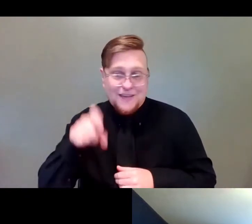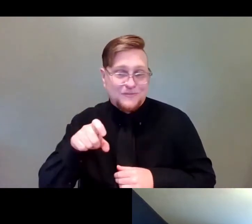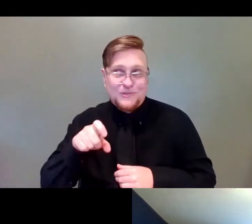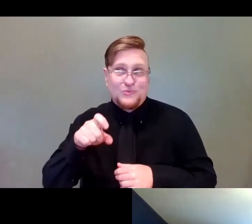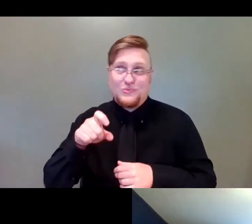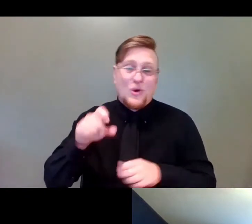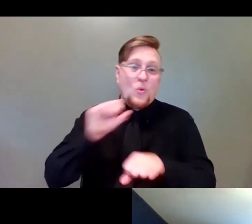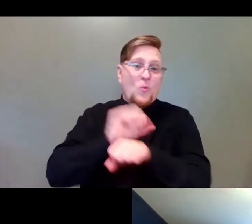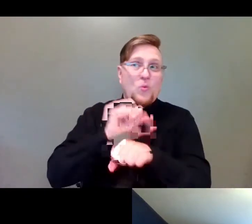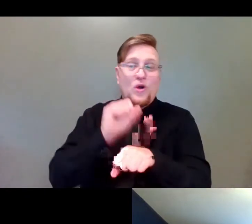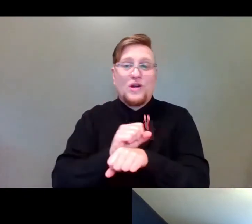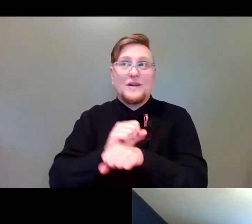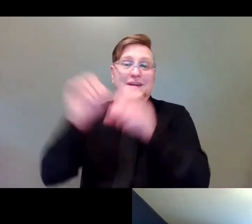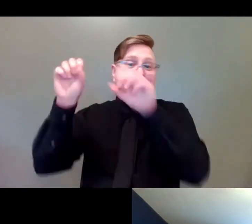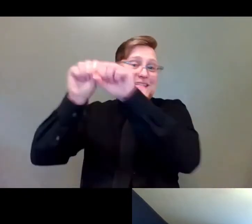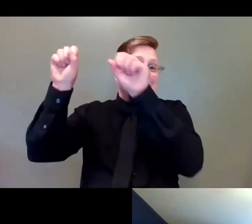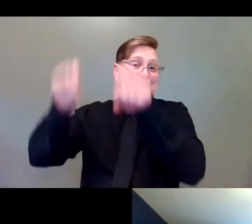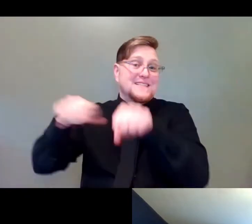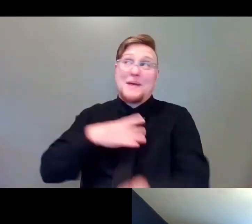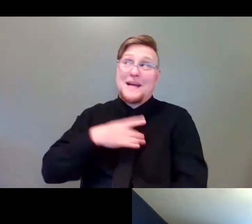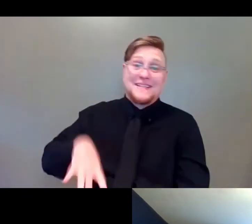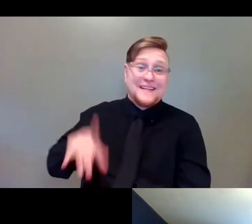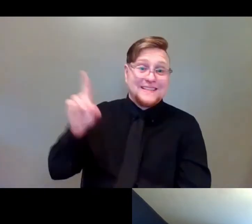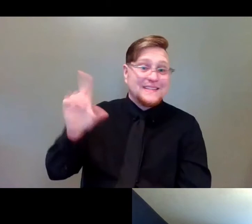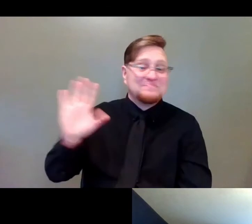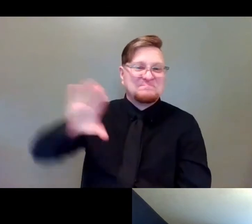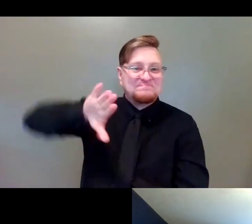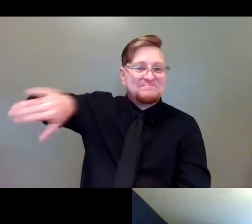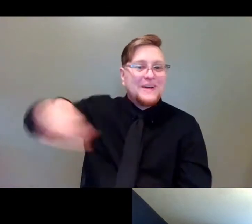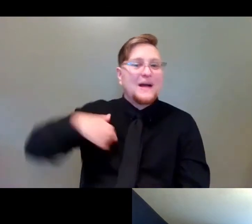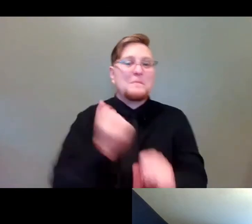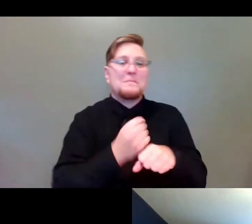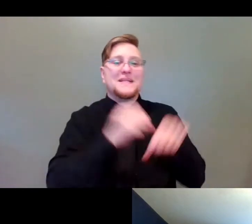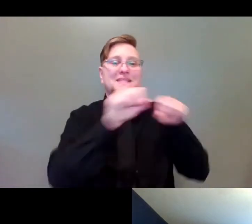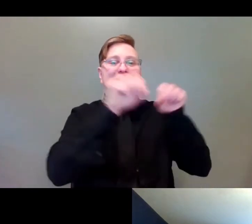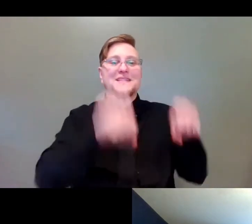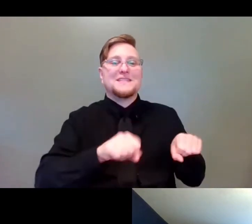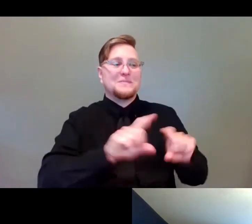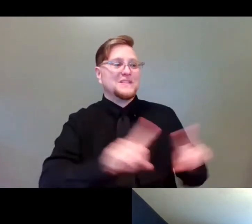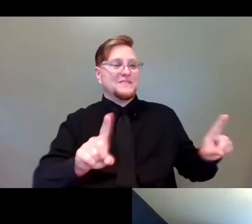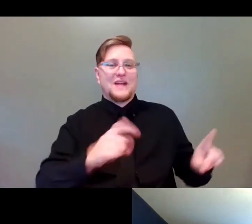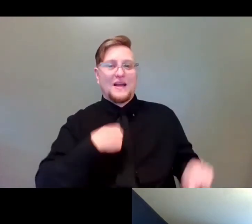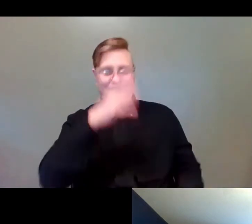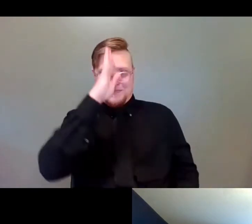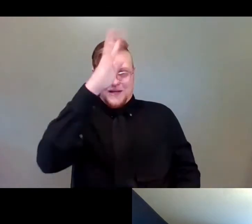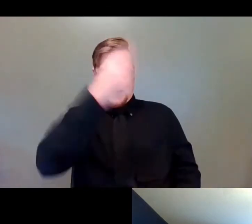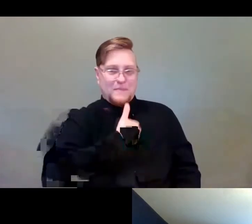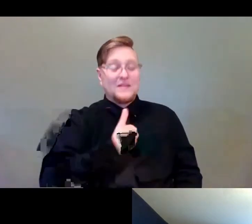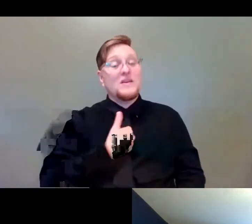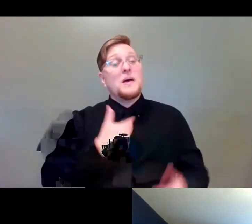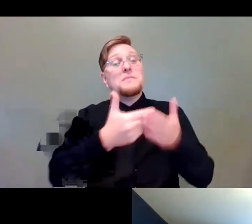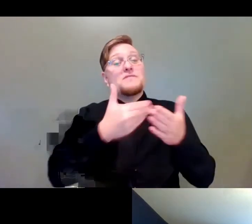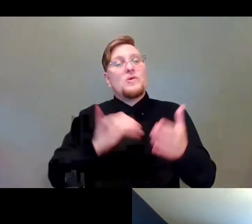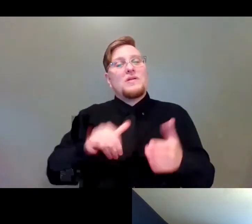I thought was not good, I created my organization. And before this organization, I co-created another organization.